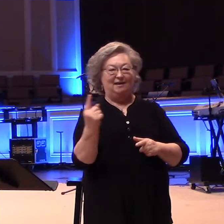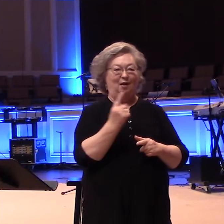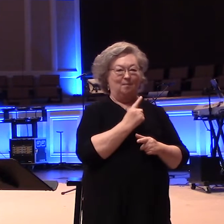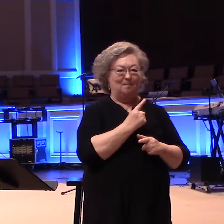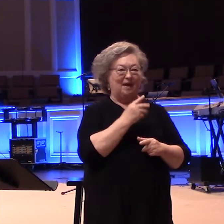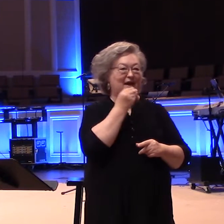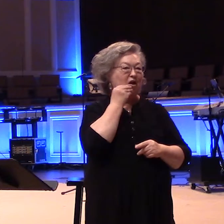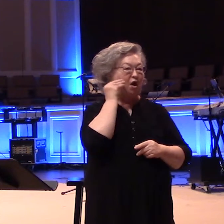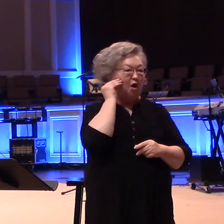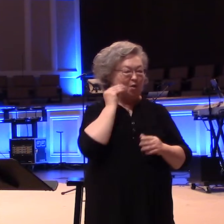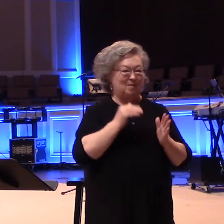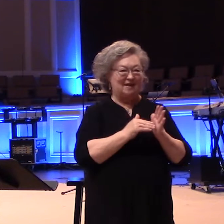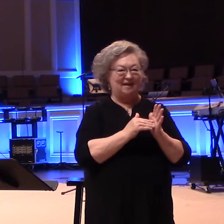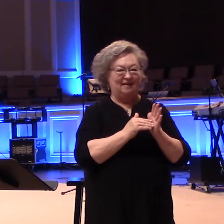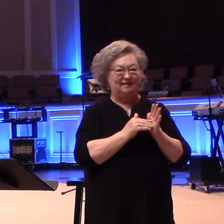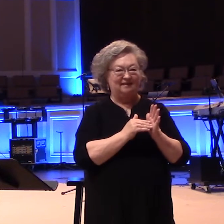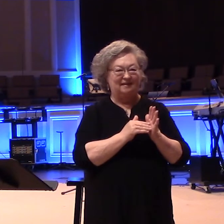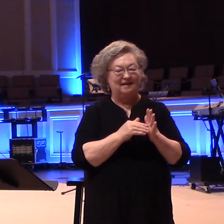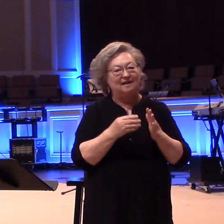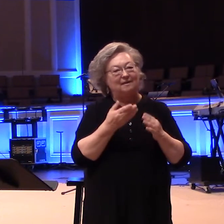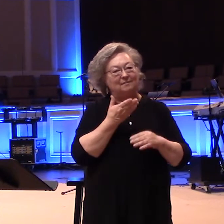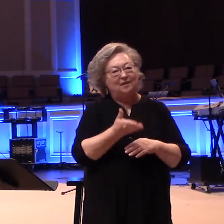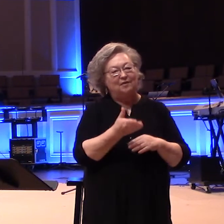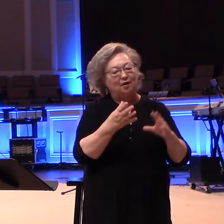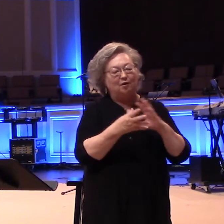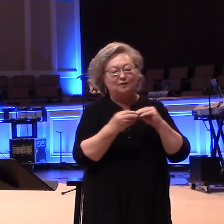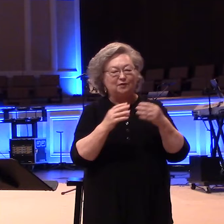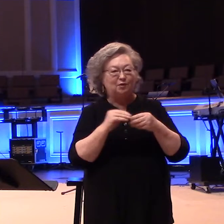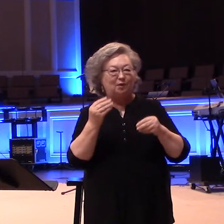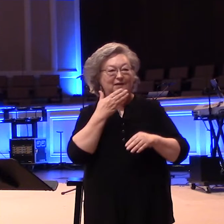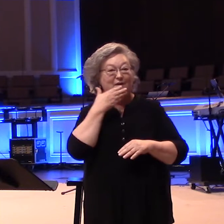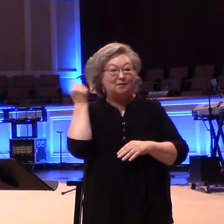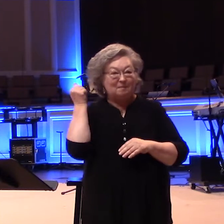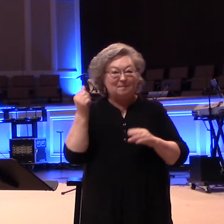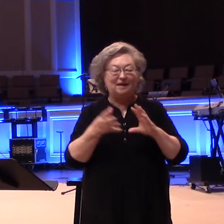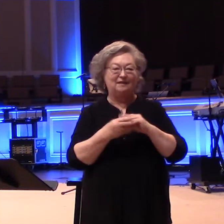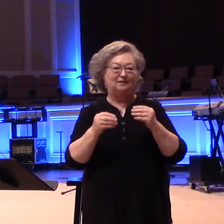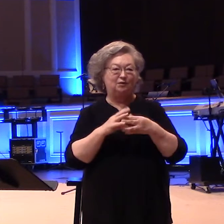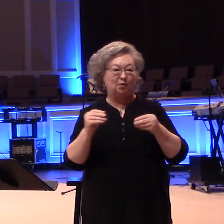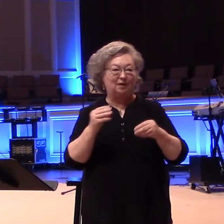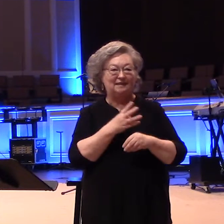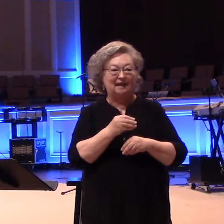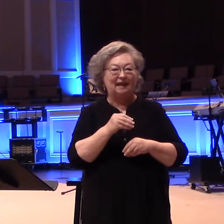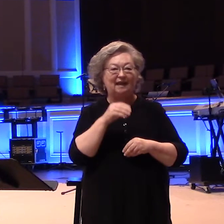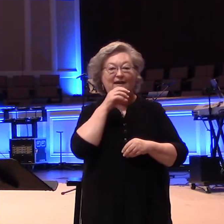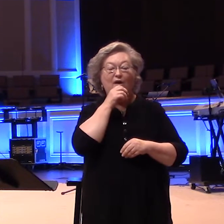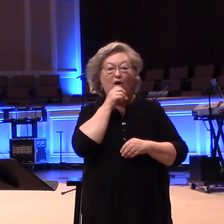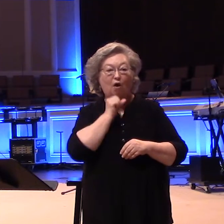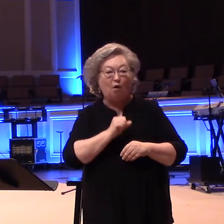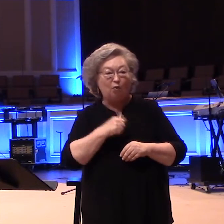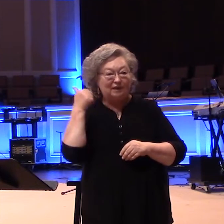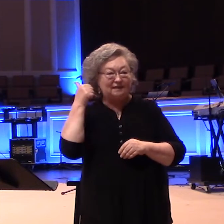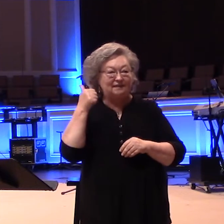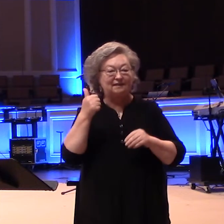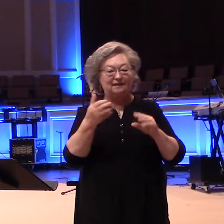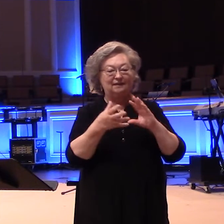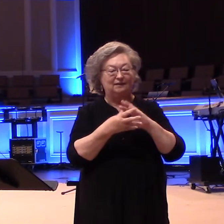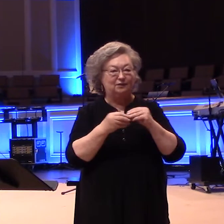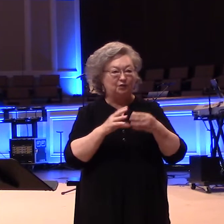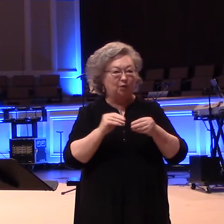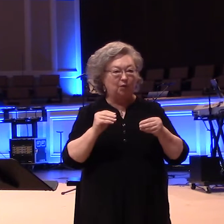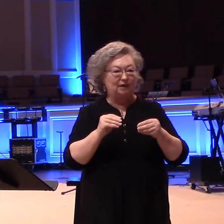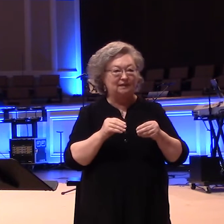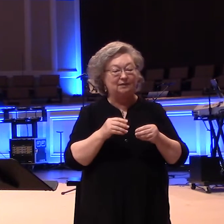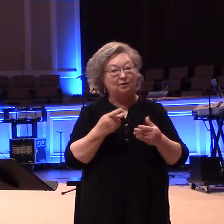again. These stories are our best stories, and they're some of our oldest stories. In fact, the very oldest story in